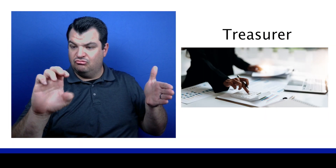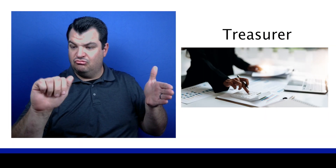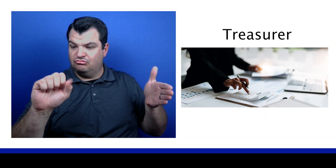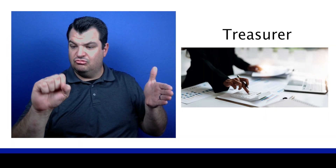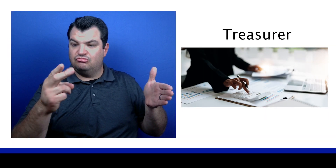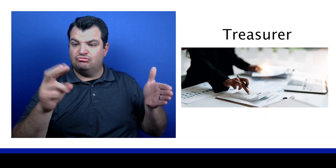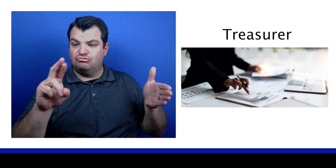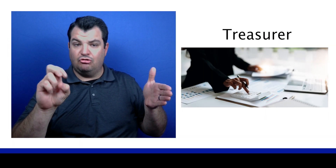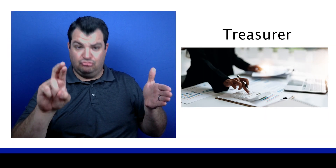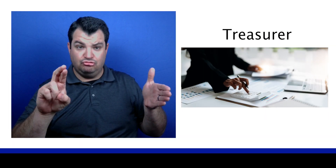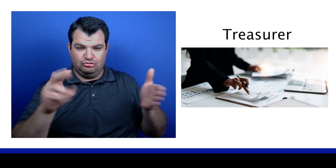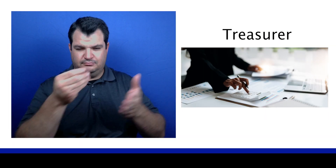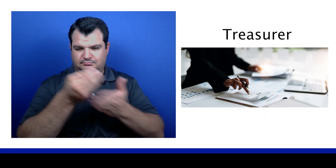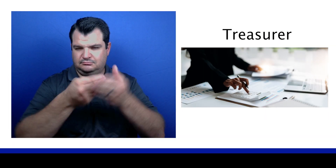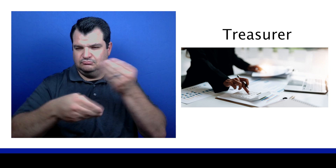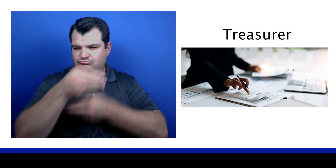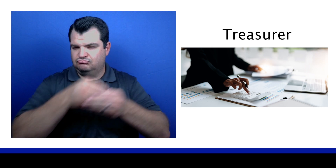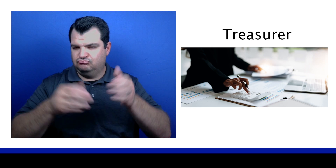Treasurer.